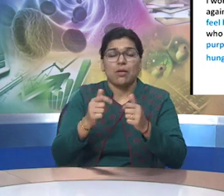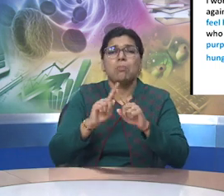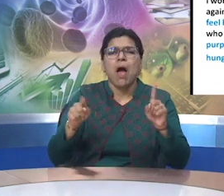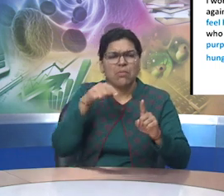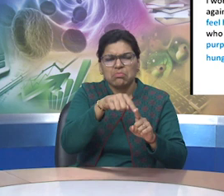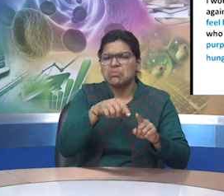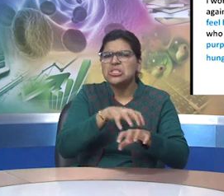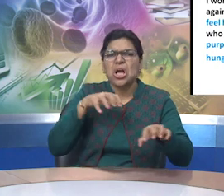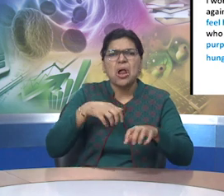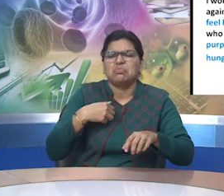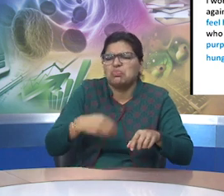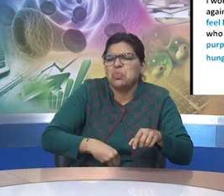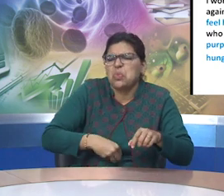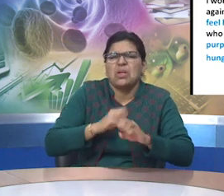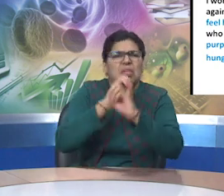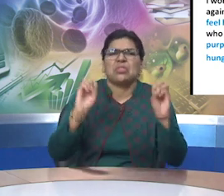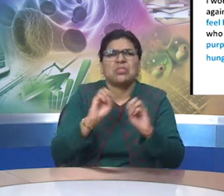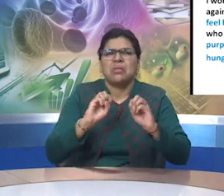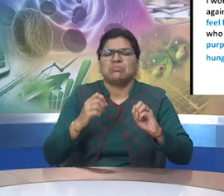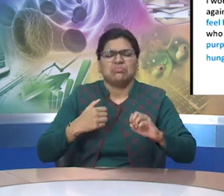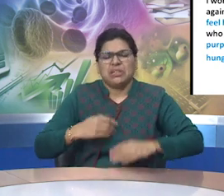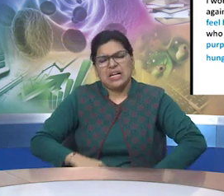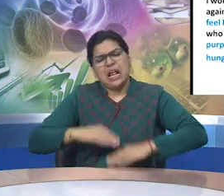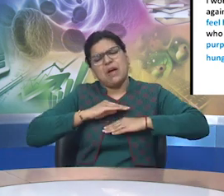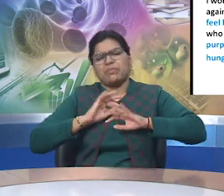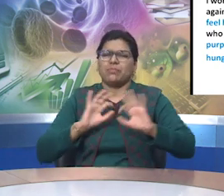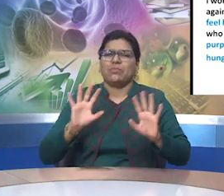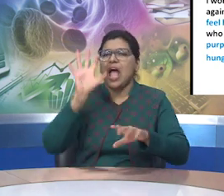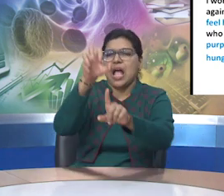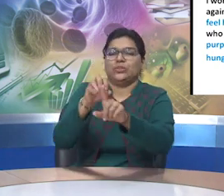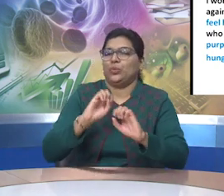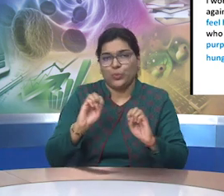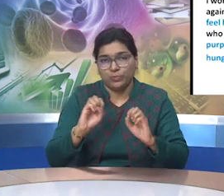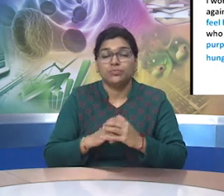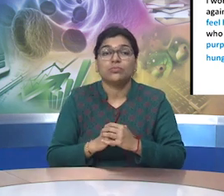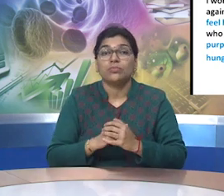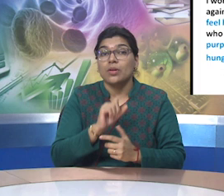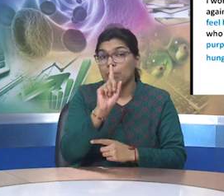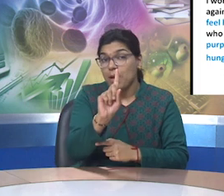until I feel hungry again.